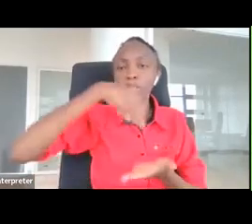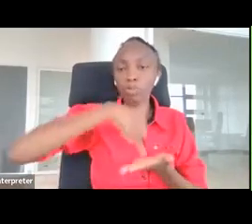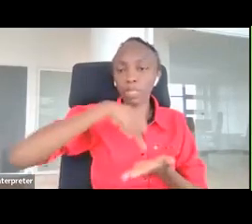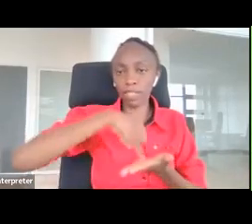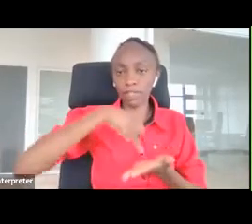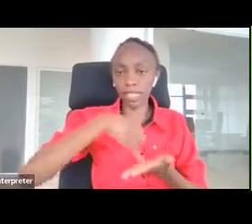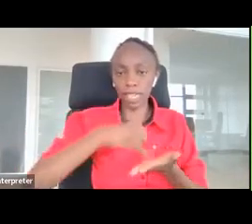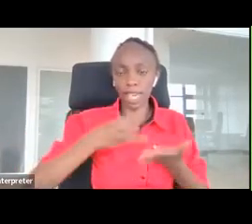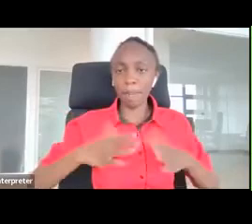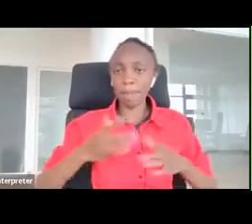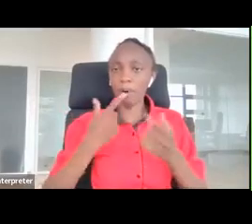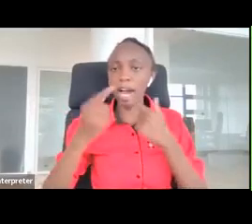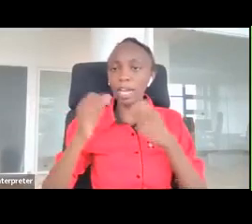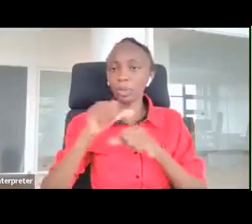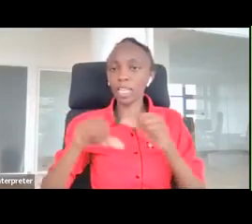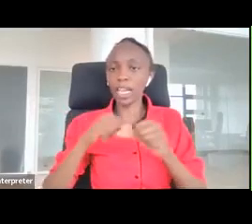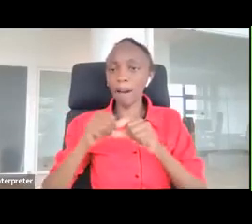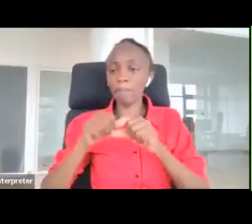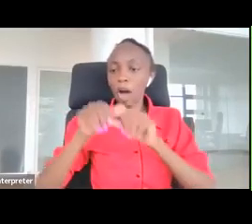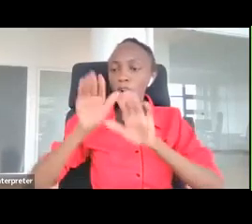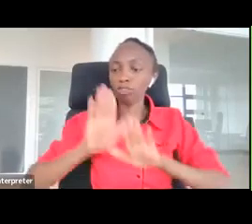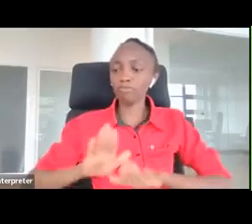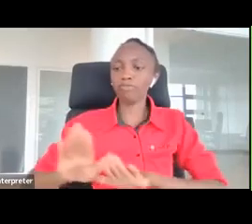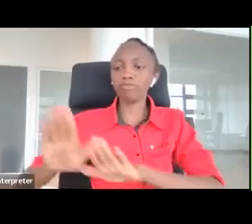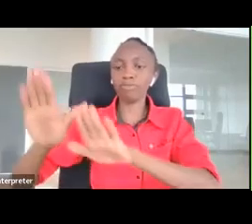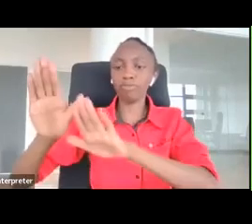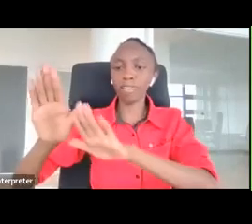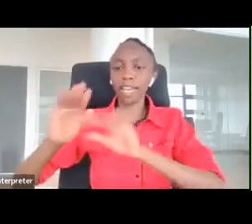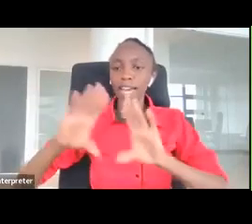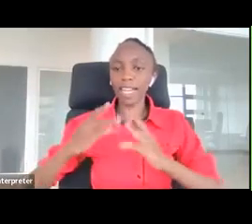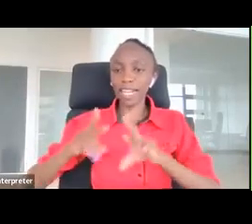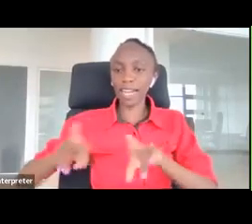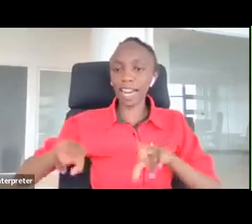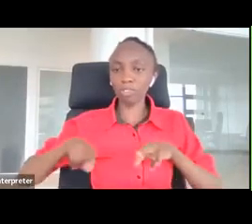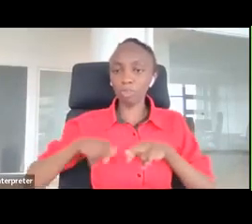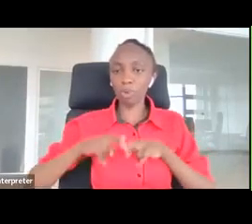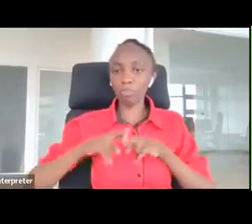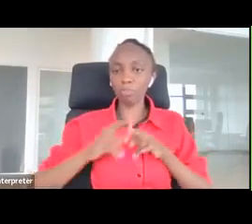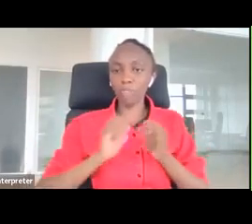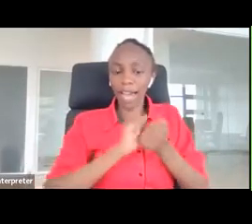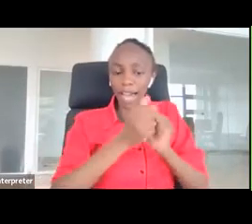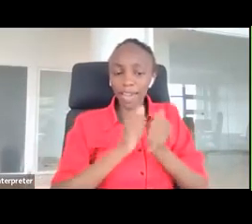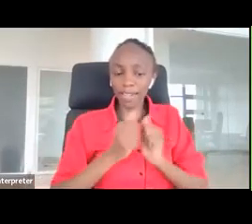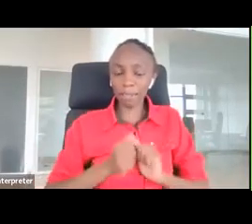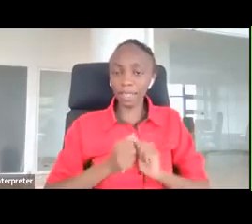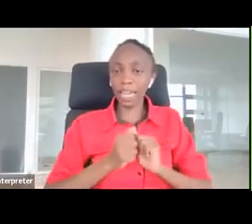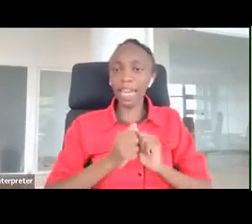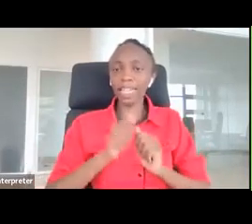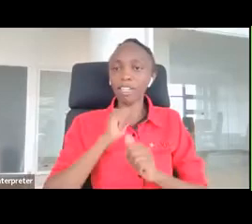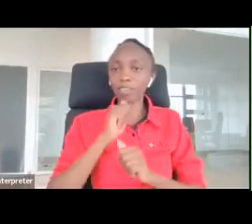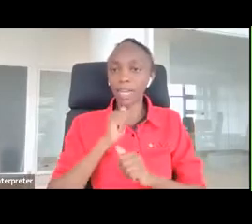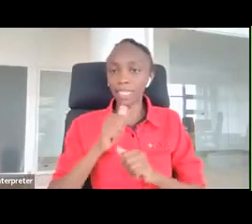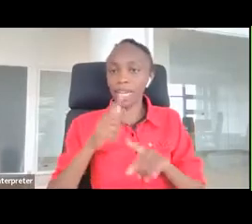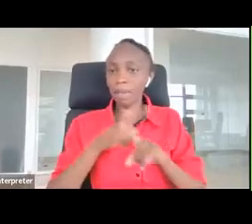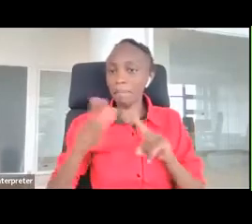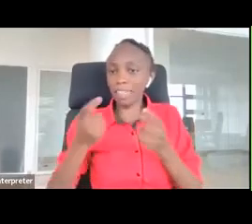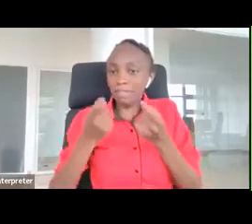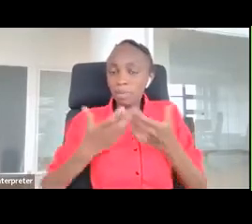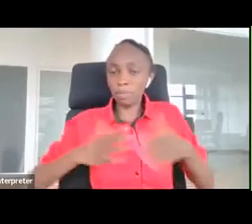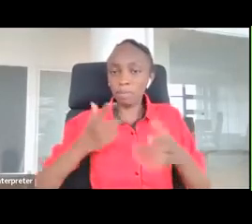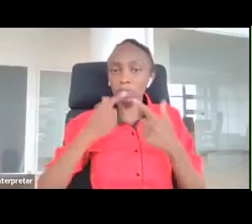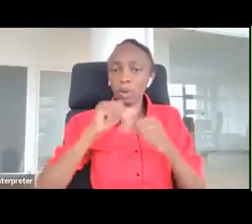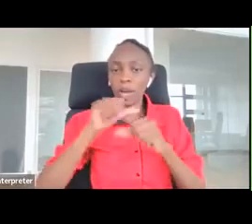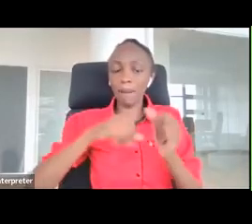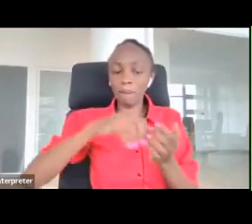talk about ramps, classrooms, adapted toilets. Very few people talk about content. And